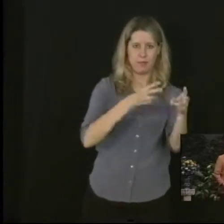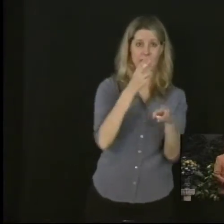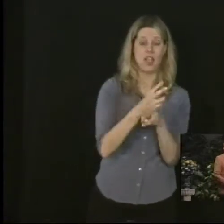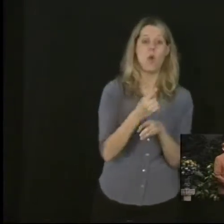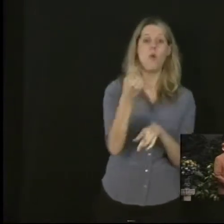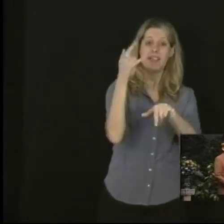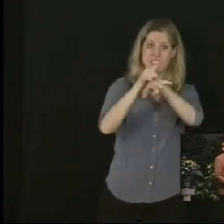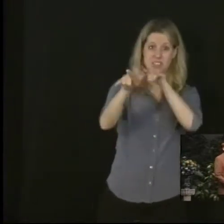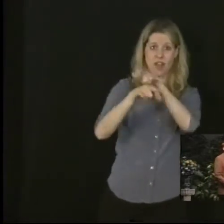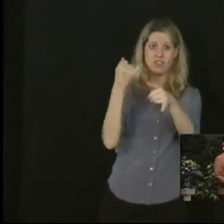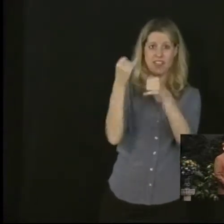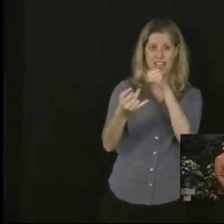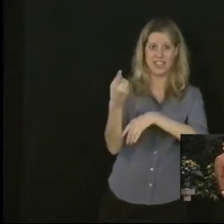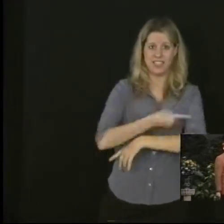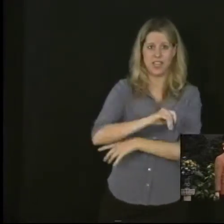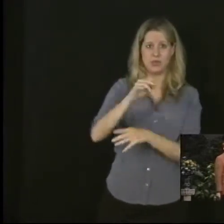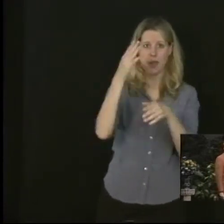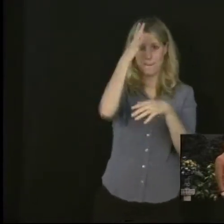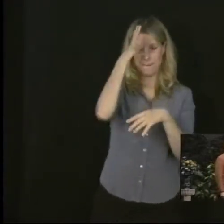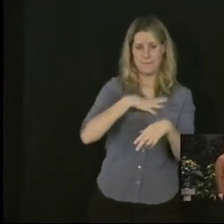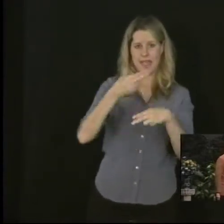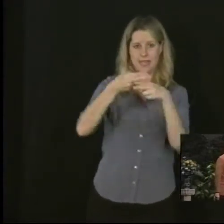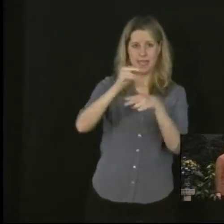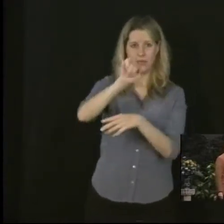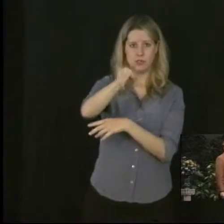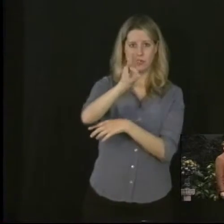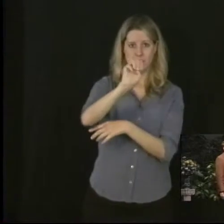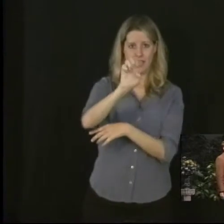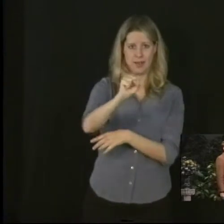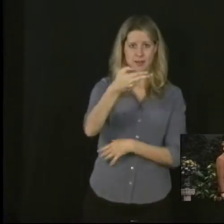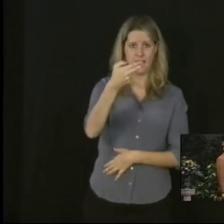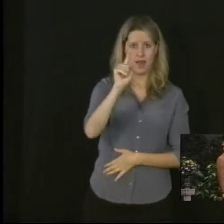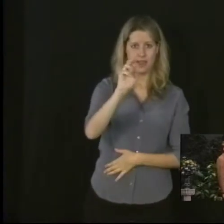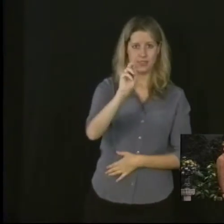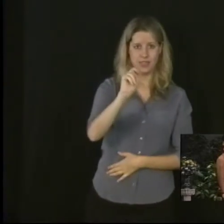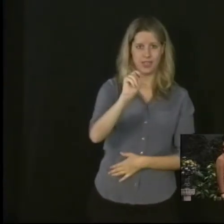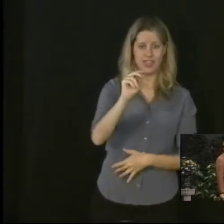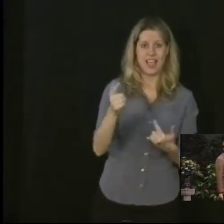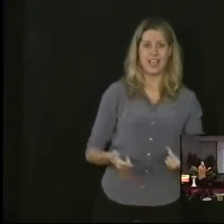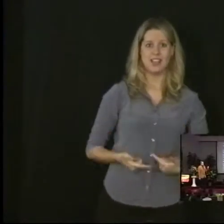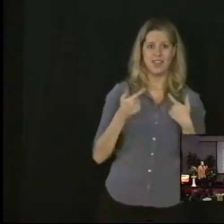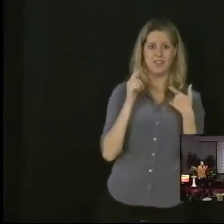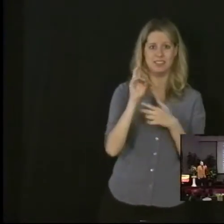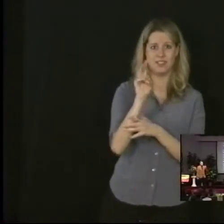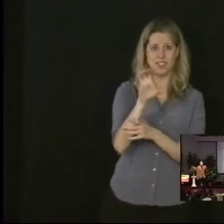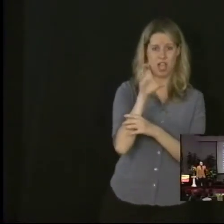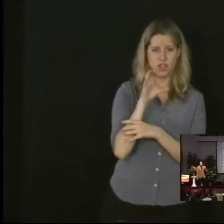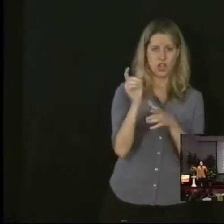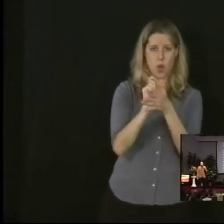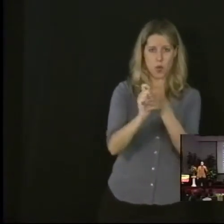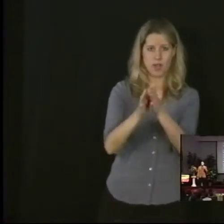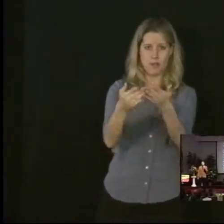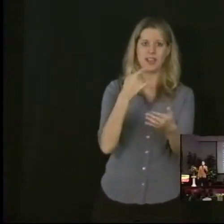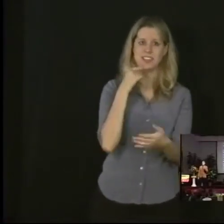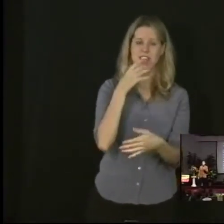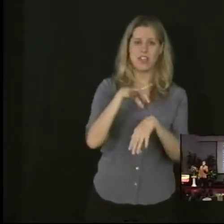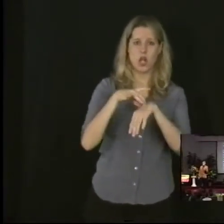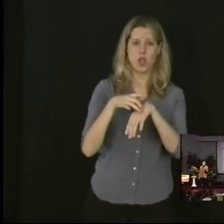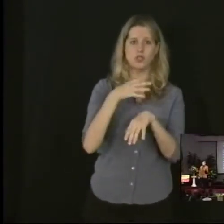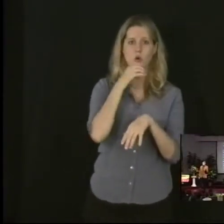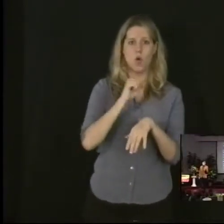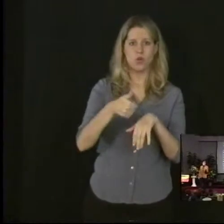one of the scoffers in the last days was a guy named James Hutton. James Hutton lived in the late 1700s, and he wrote a book and said the earth is much older than